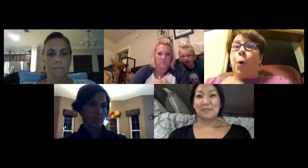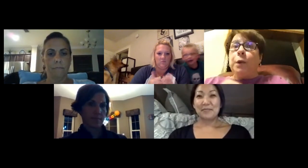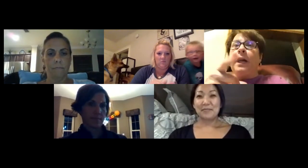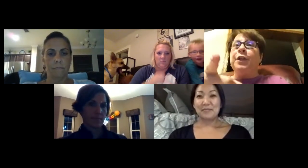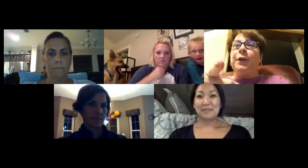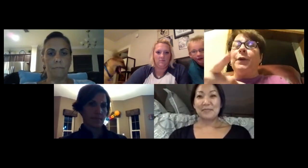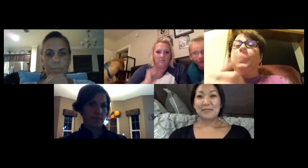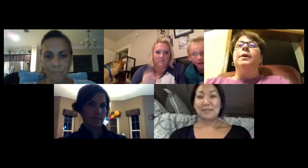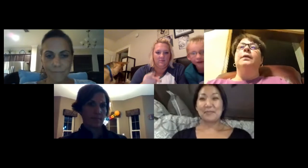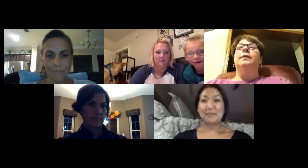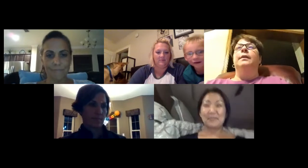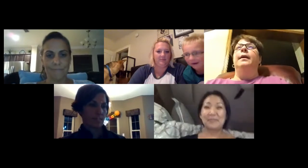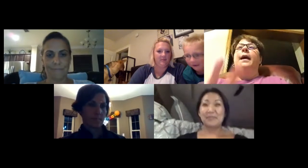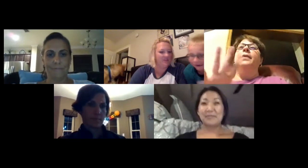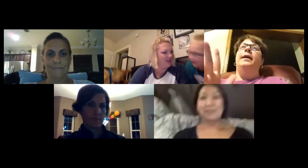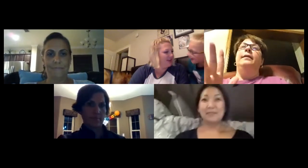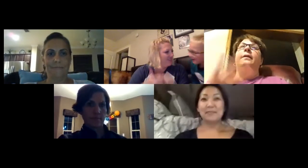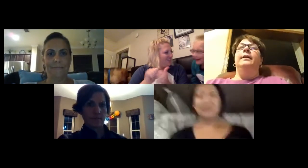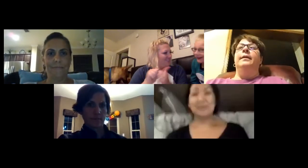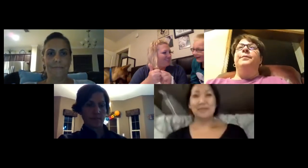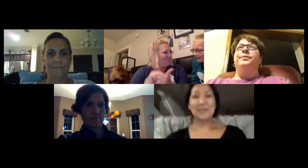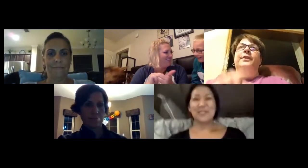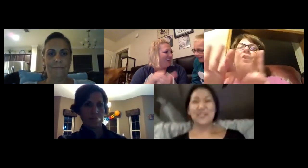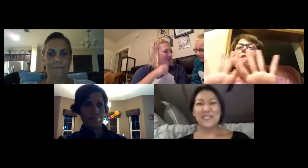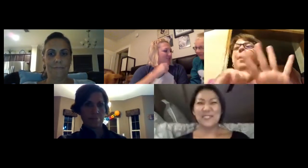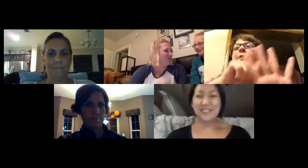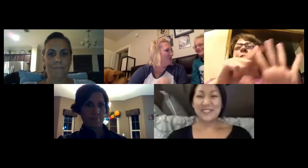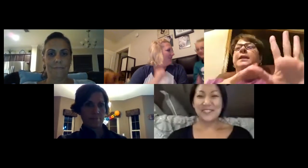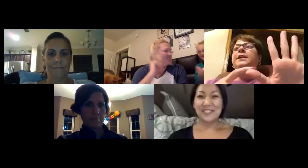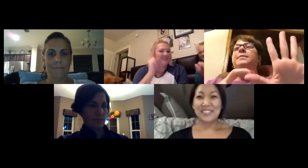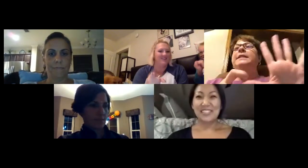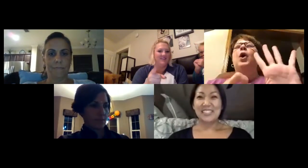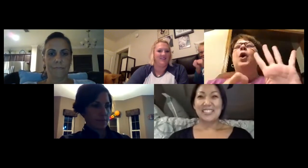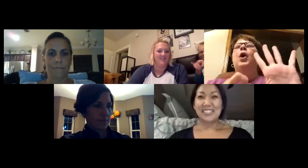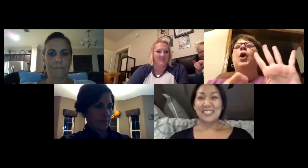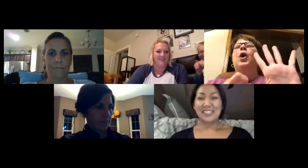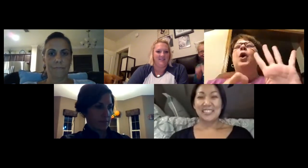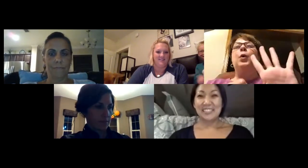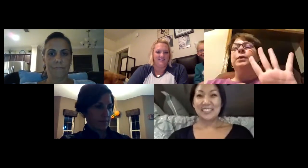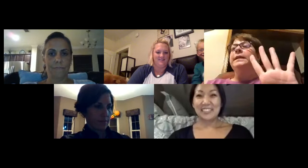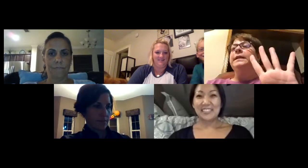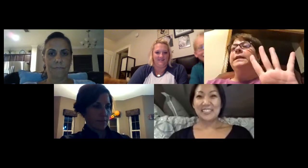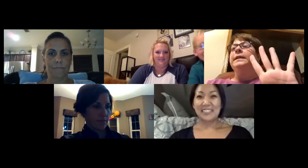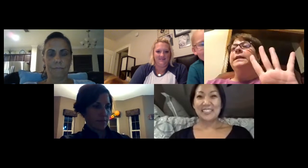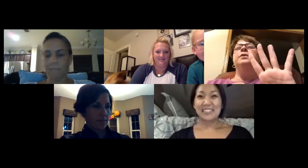are you? And then their numbers are going to be totally than ours.